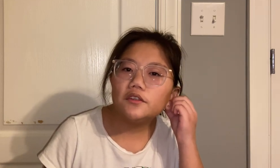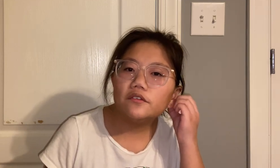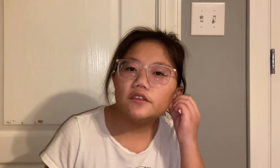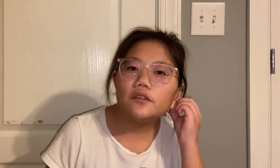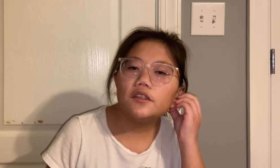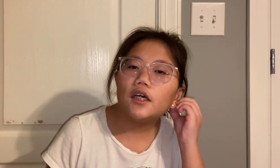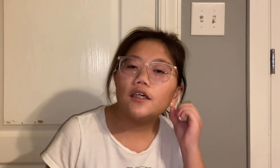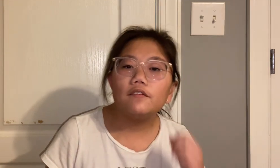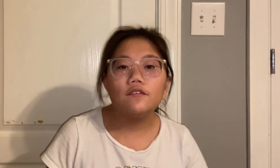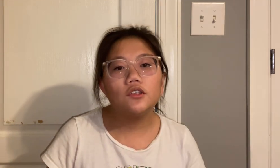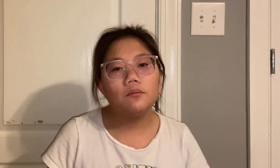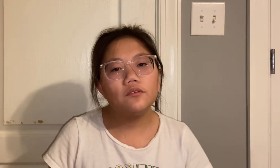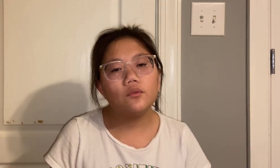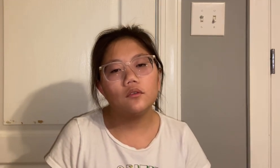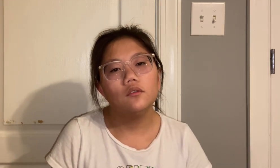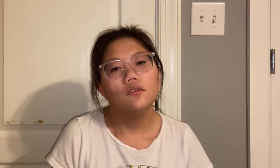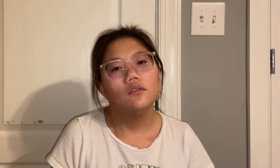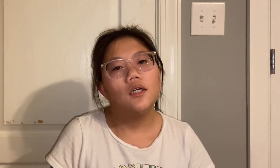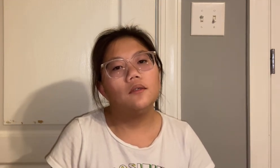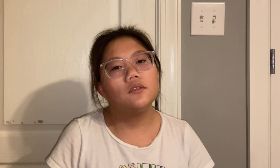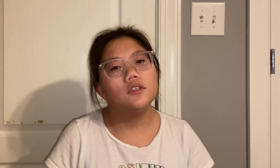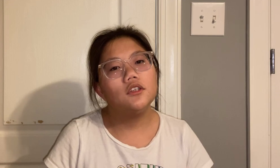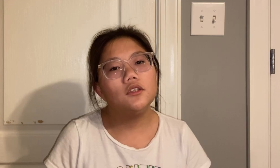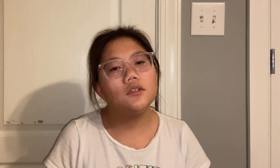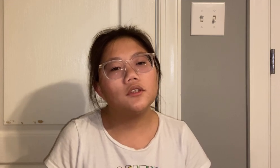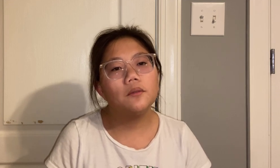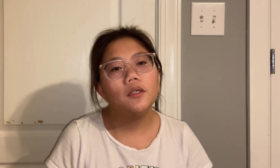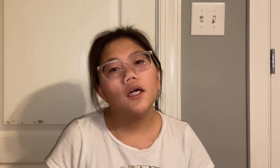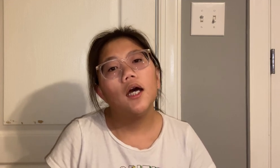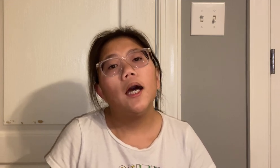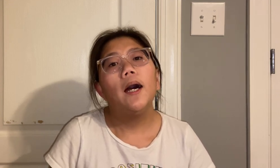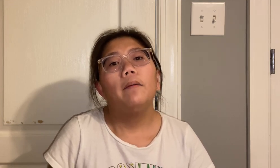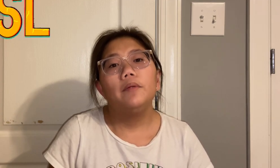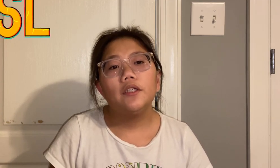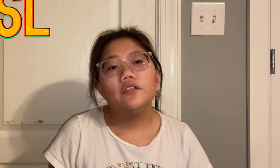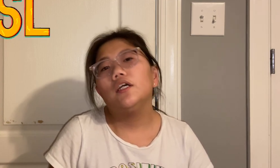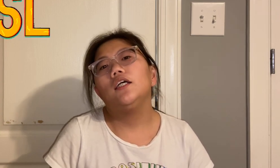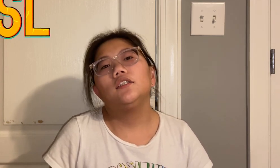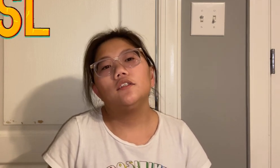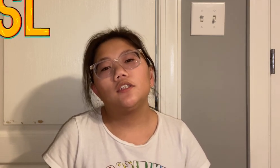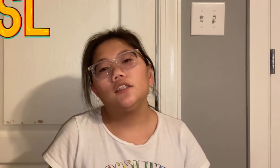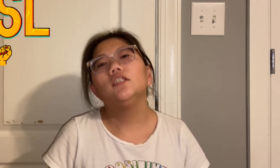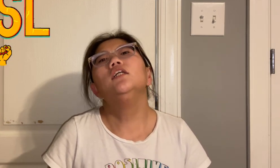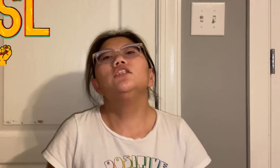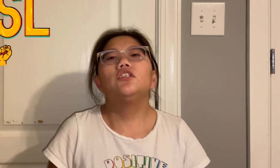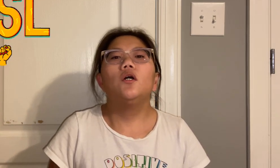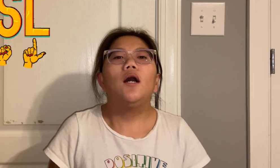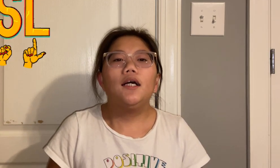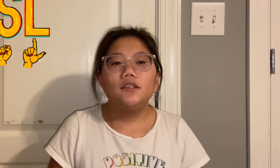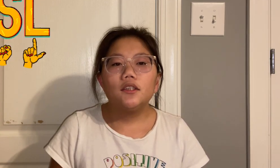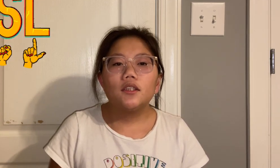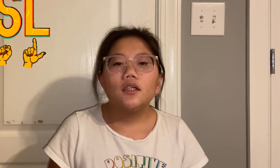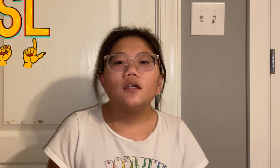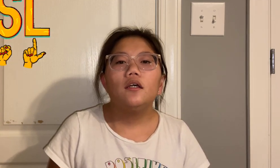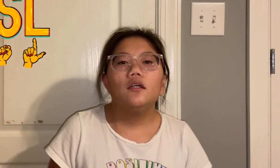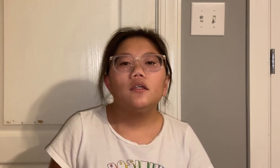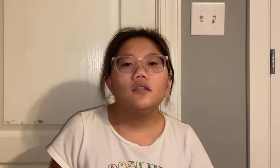different video than i have ever done before i wanted to teach you some beginner asl signs so i took an